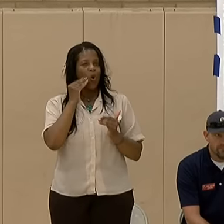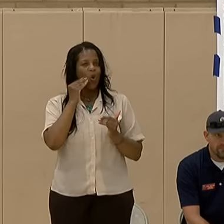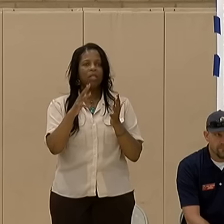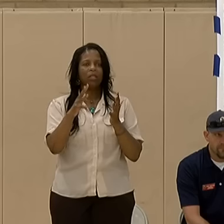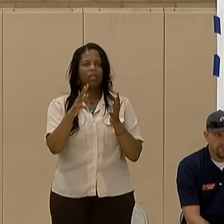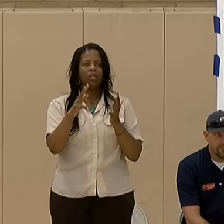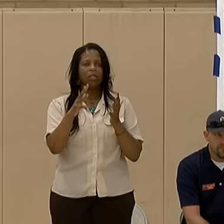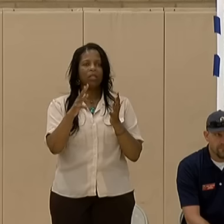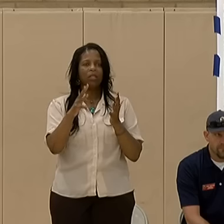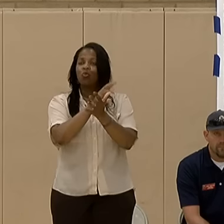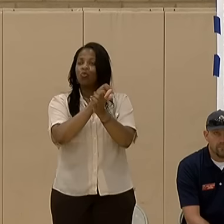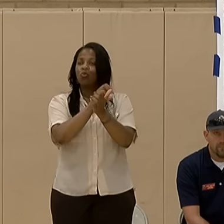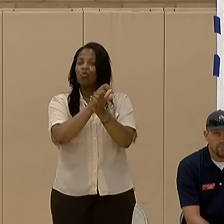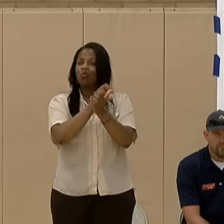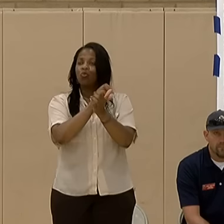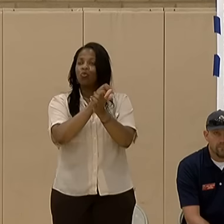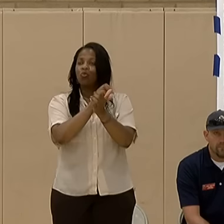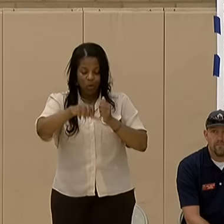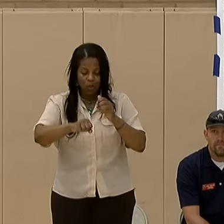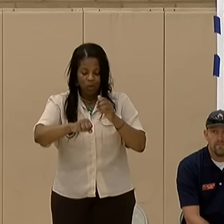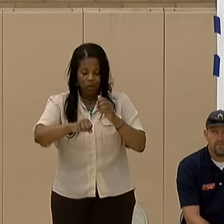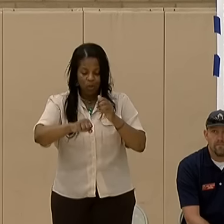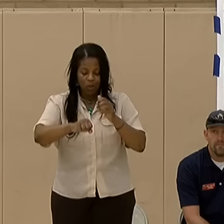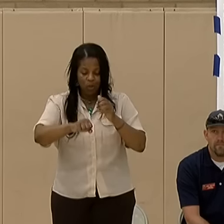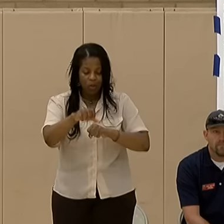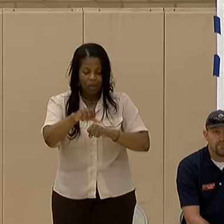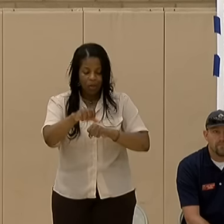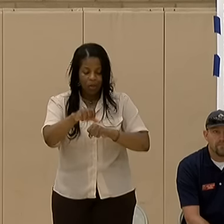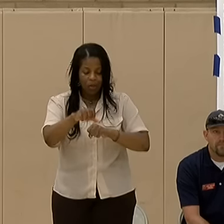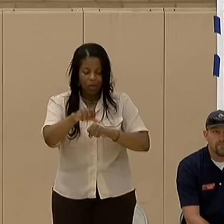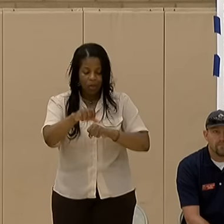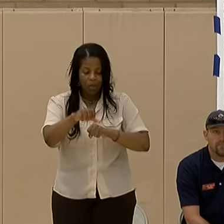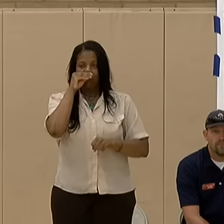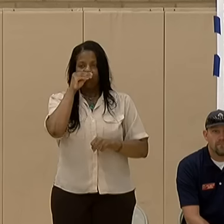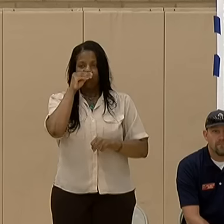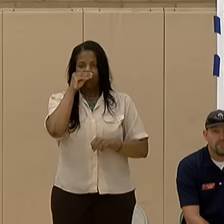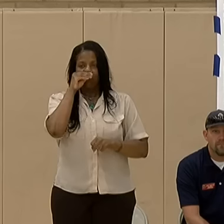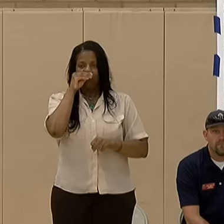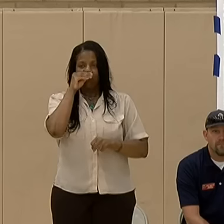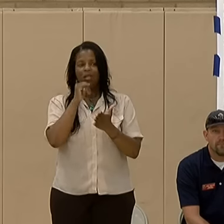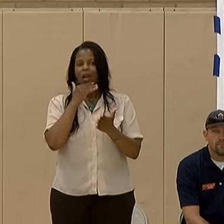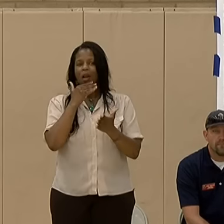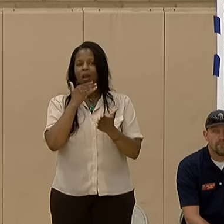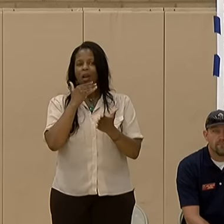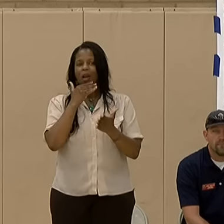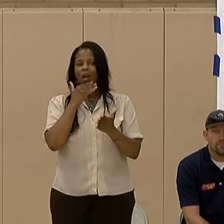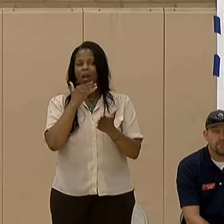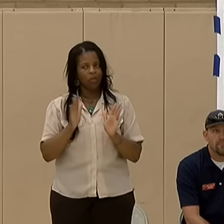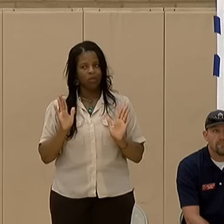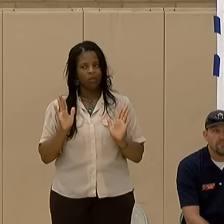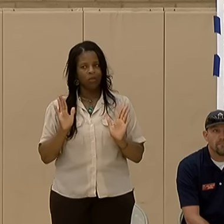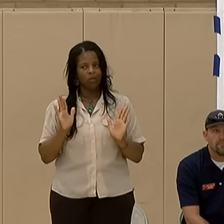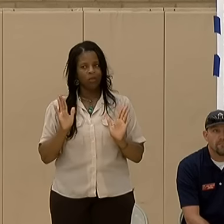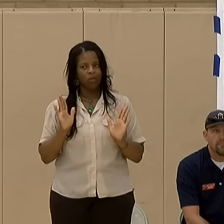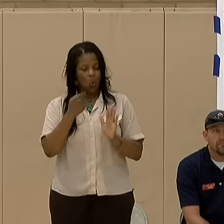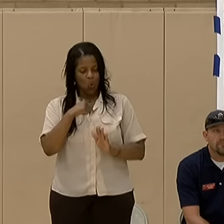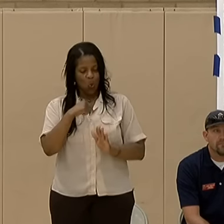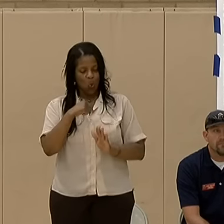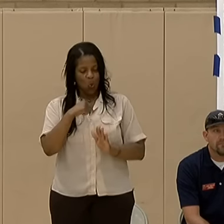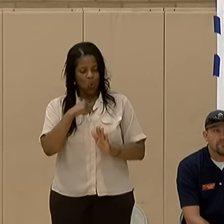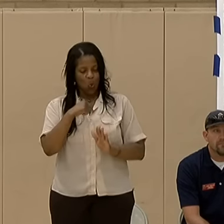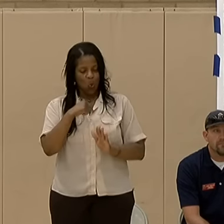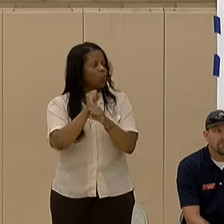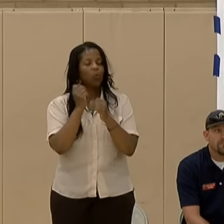digging through it, asbestos into your lungs, that's not good. So we are working